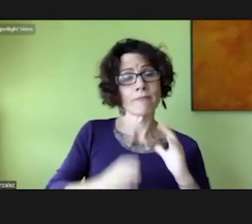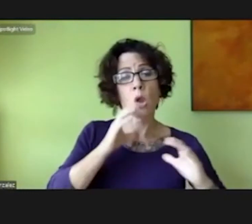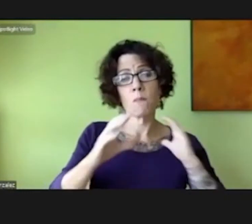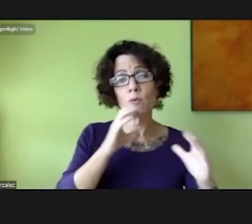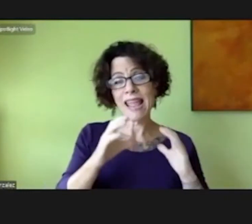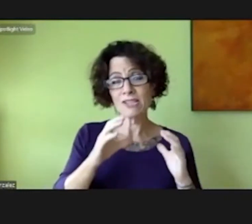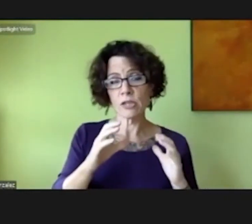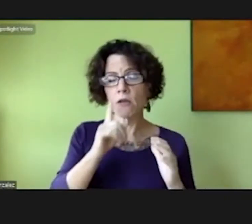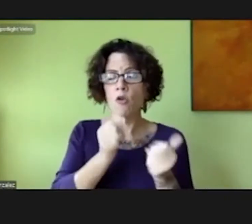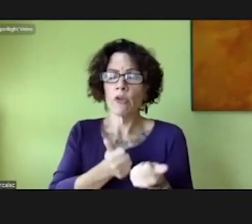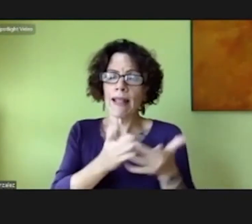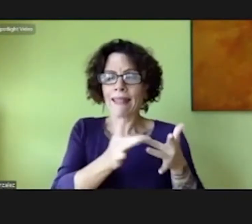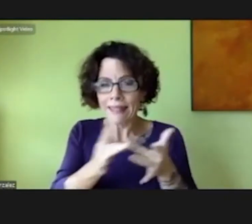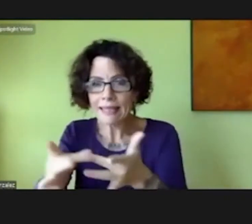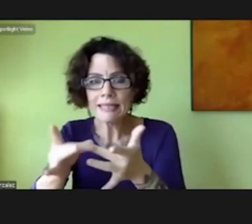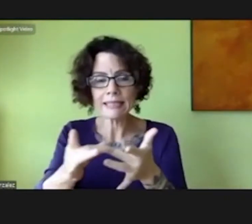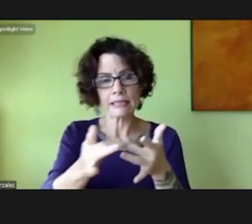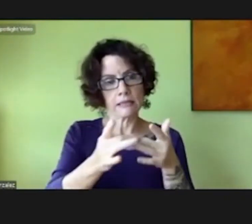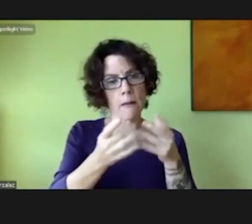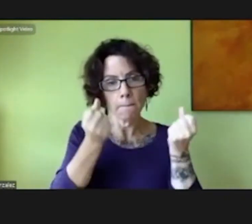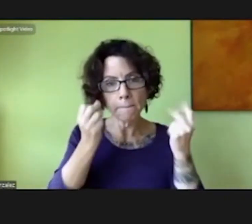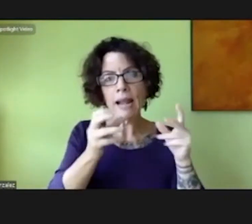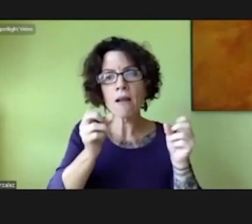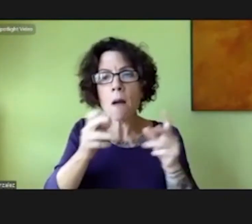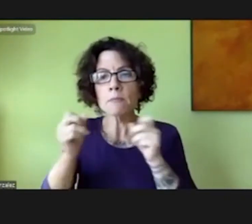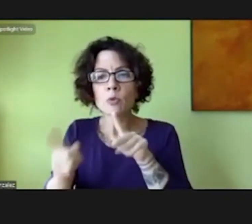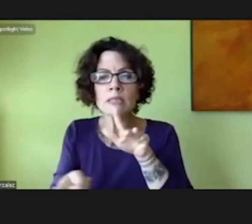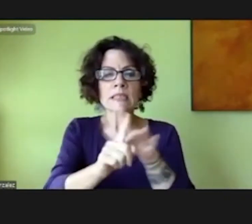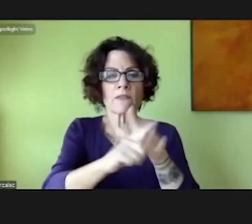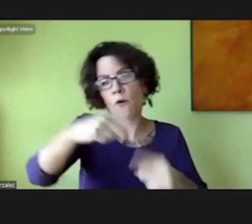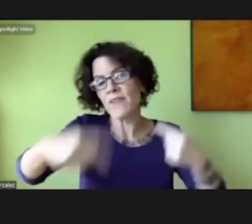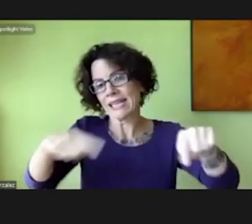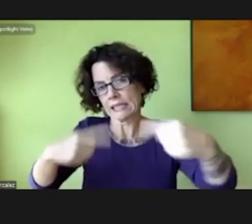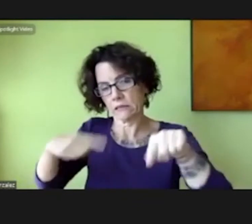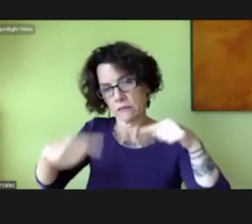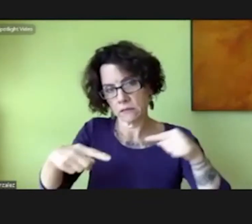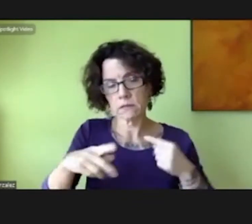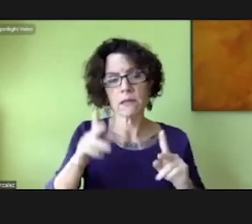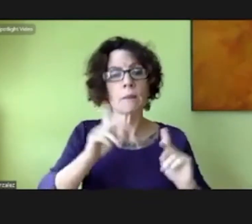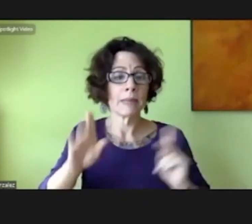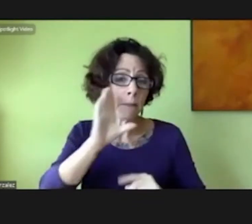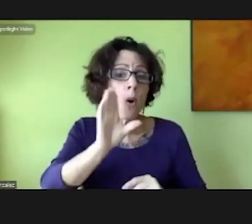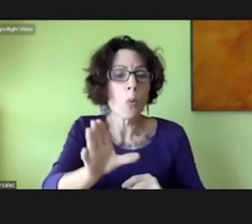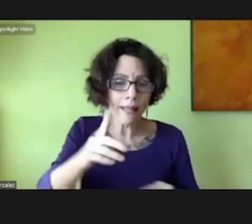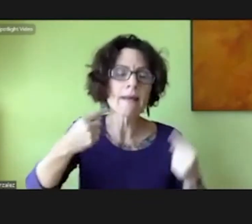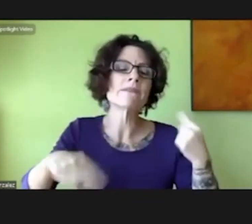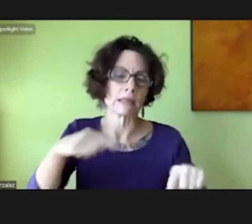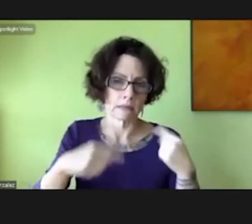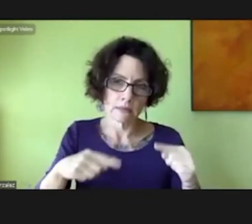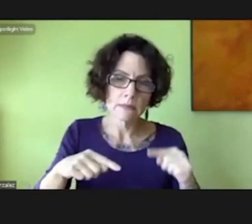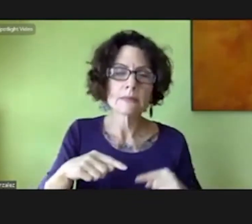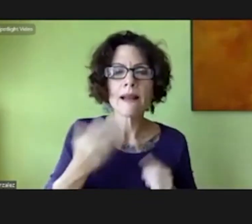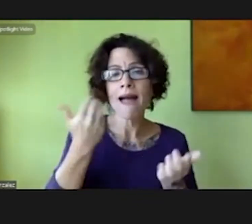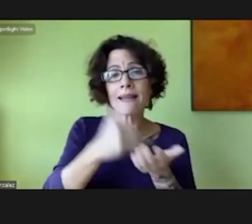ready to say, no, she does not want this, she wants this. So this is very critical. The absence of communication can